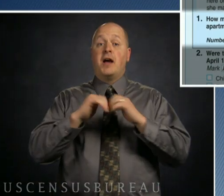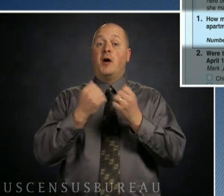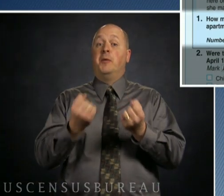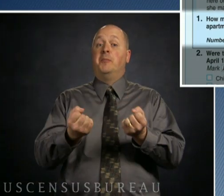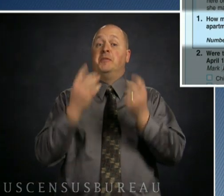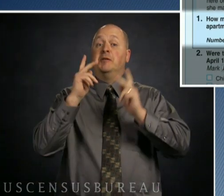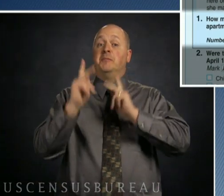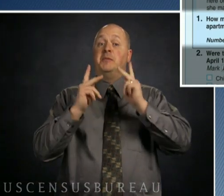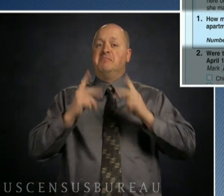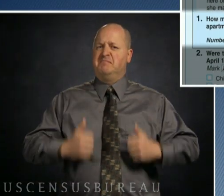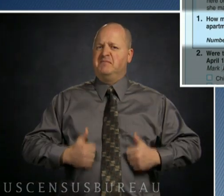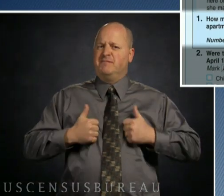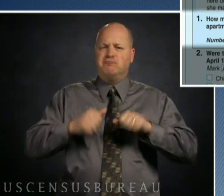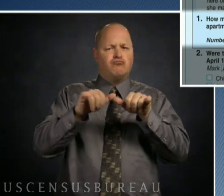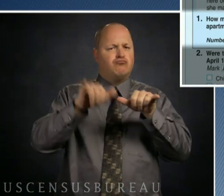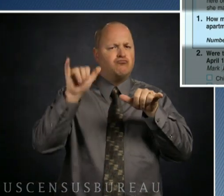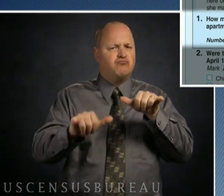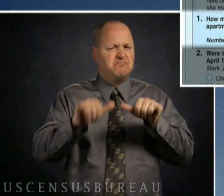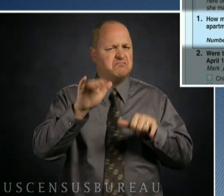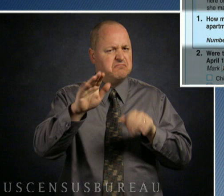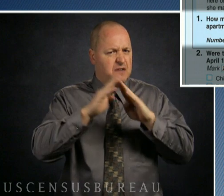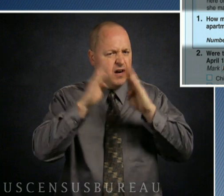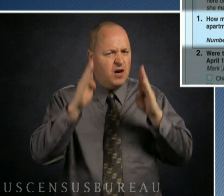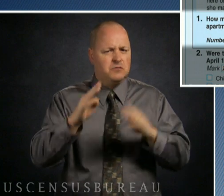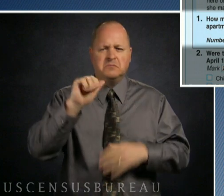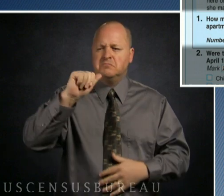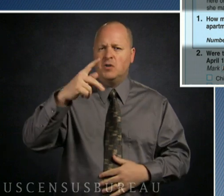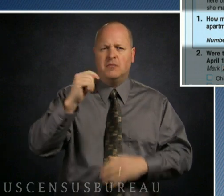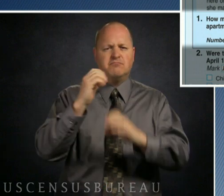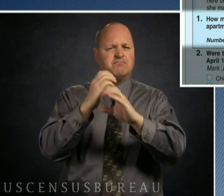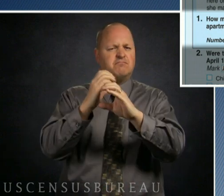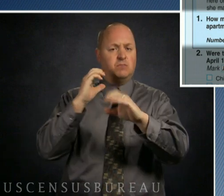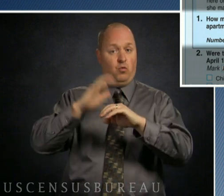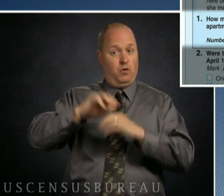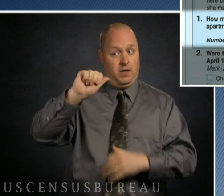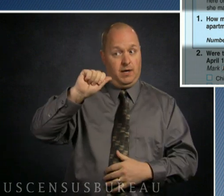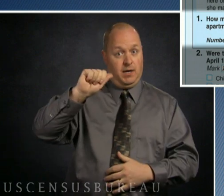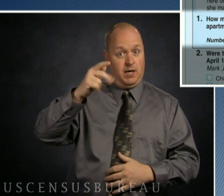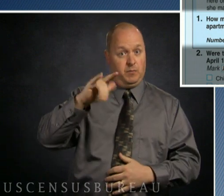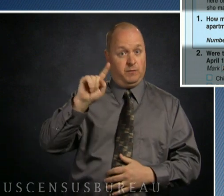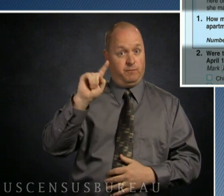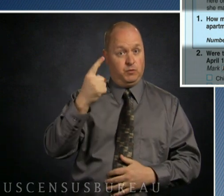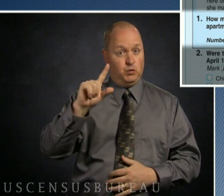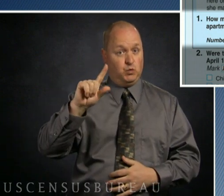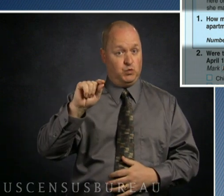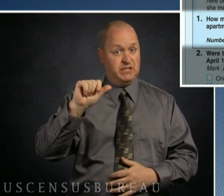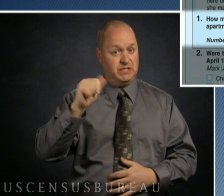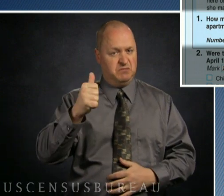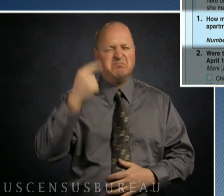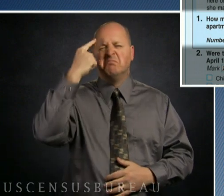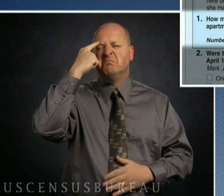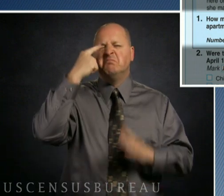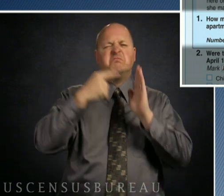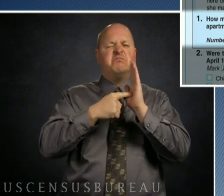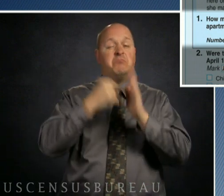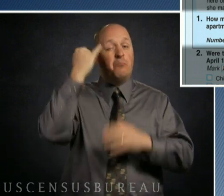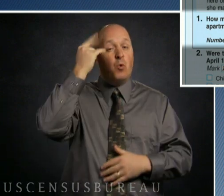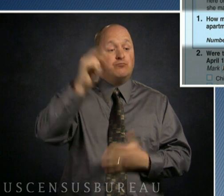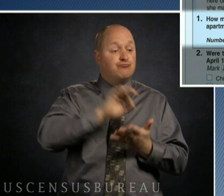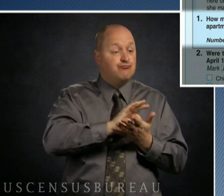How many people were living or staying in this house, apartment, or mobile home on April 1st, 2010?